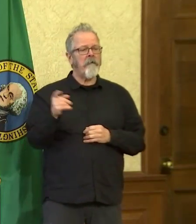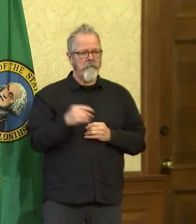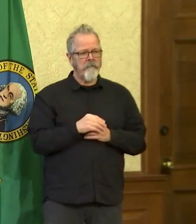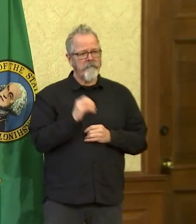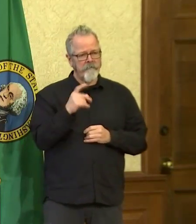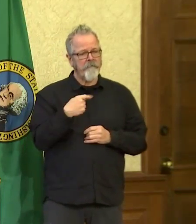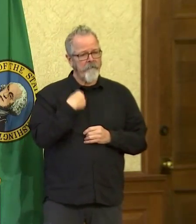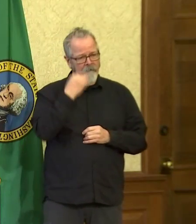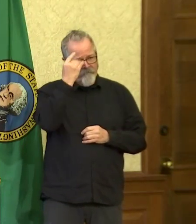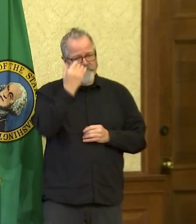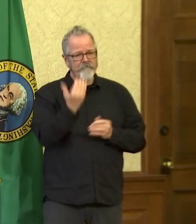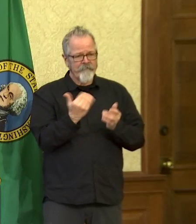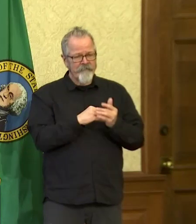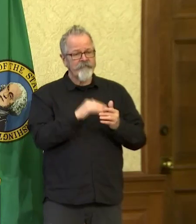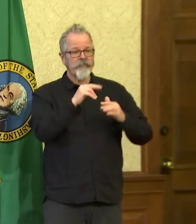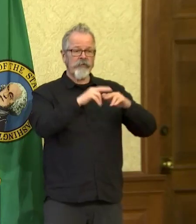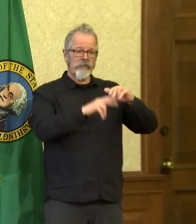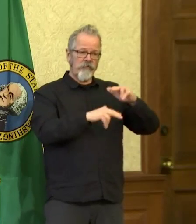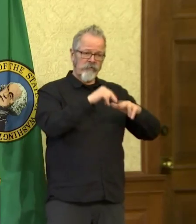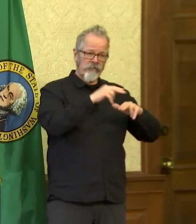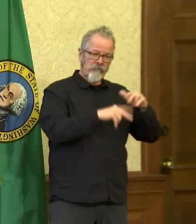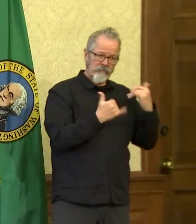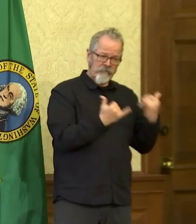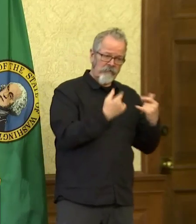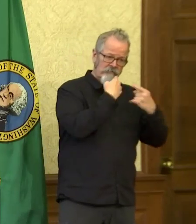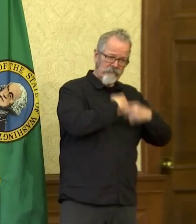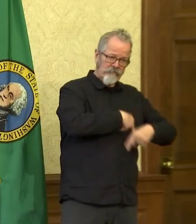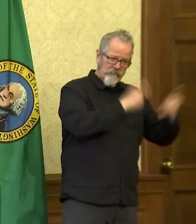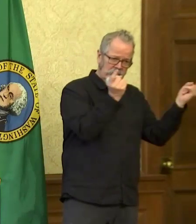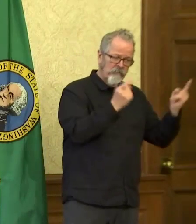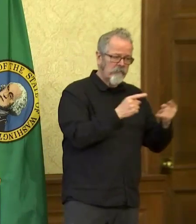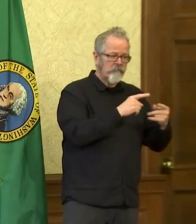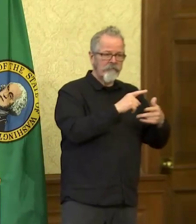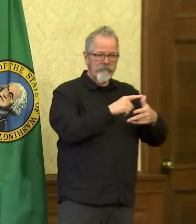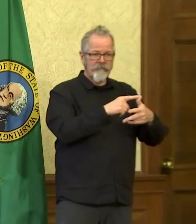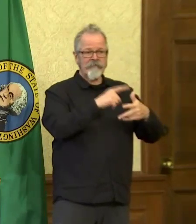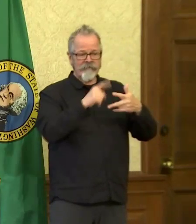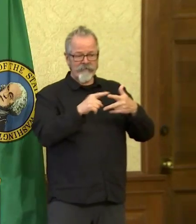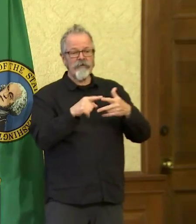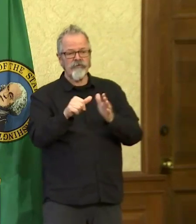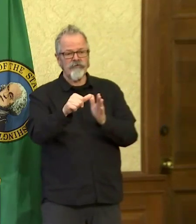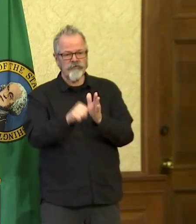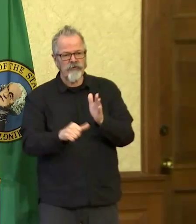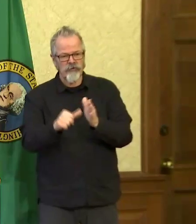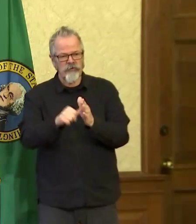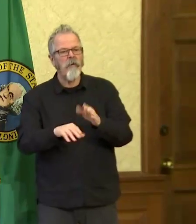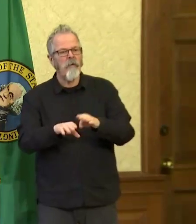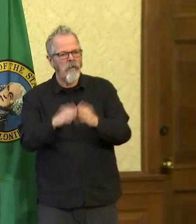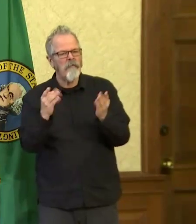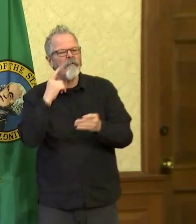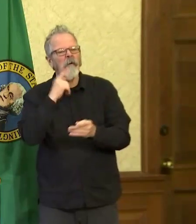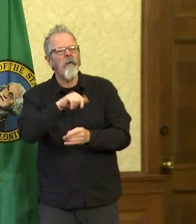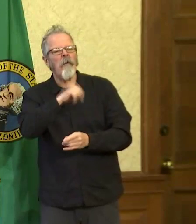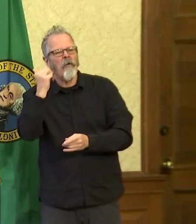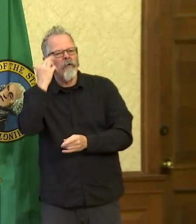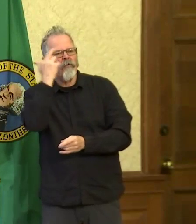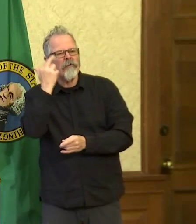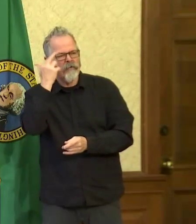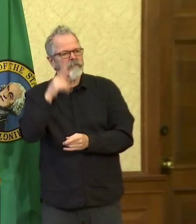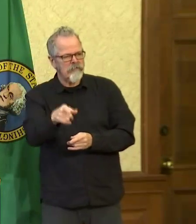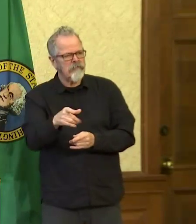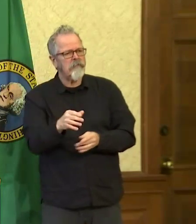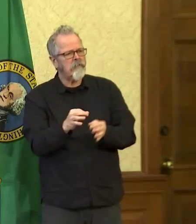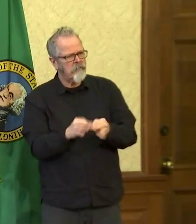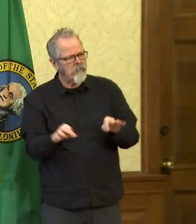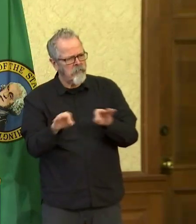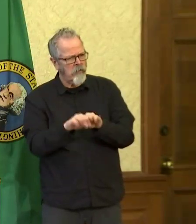make sure that we have appropriate personal protection devices available for the nurses and the doctors and the people who work in the